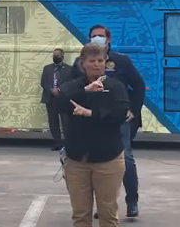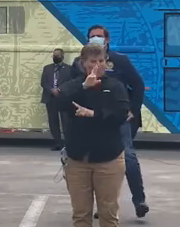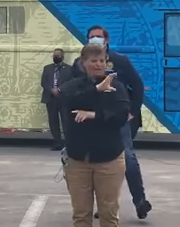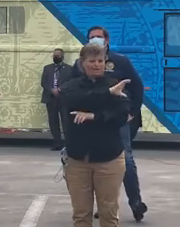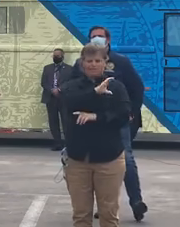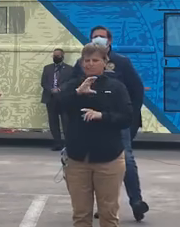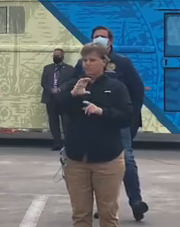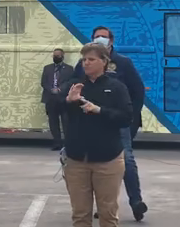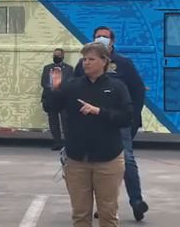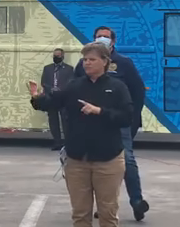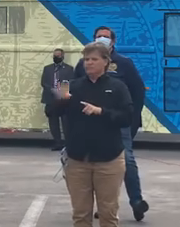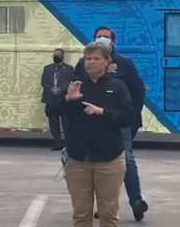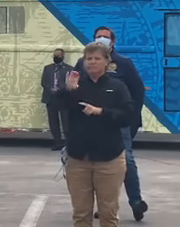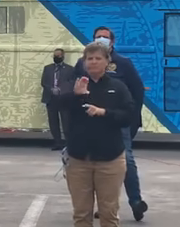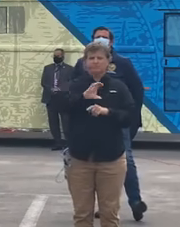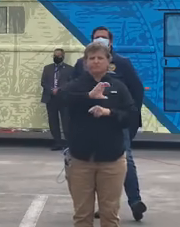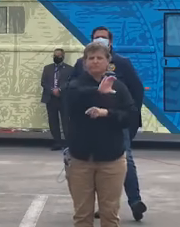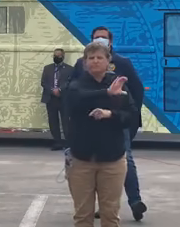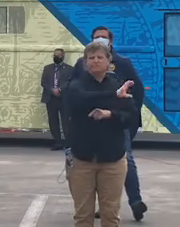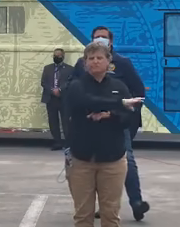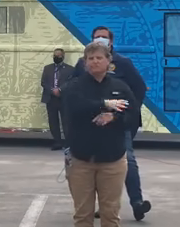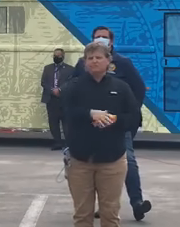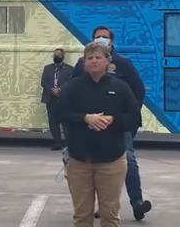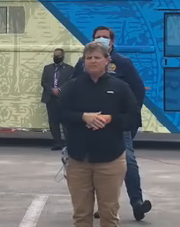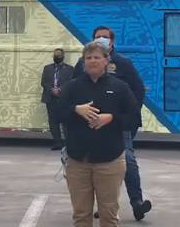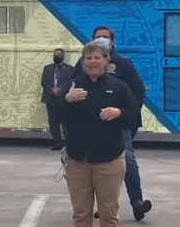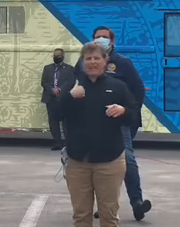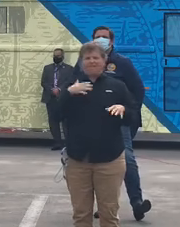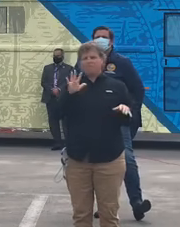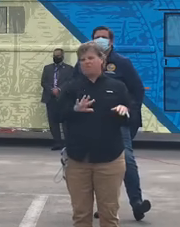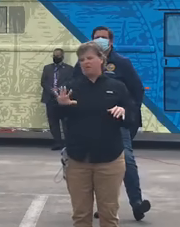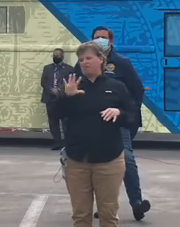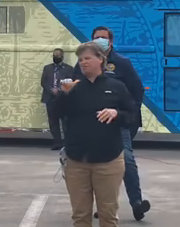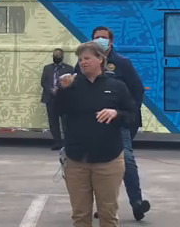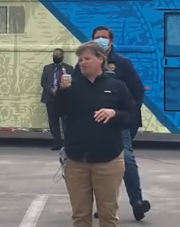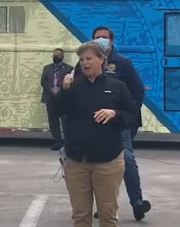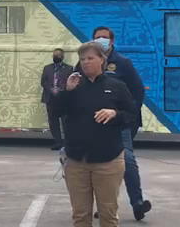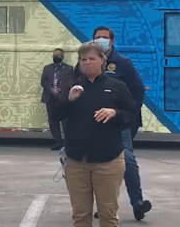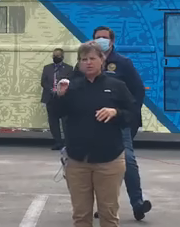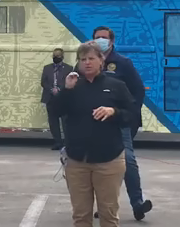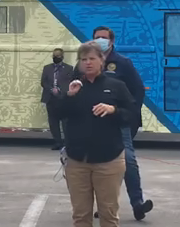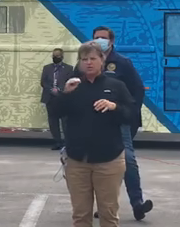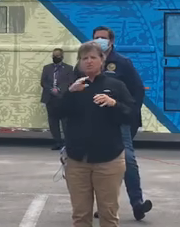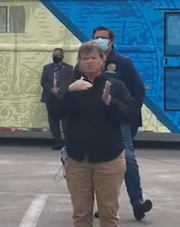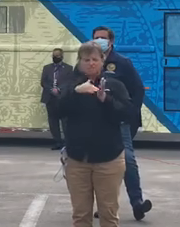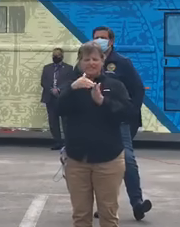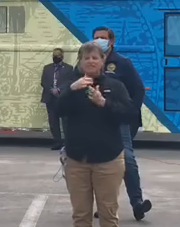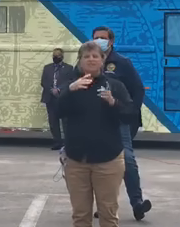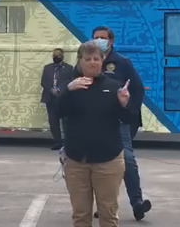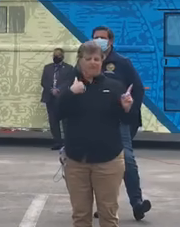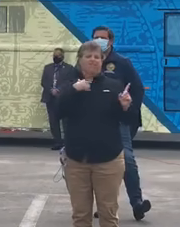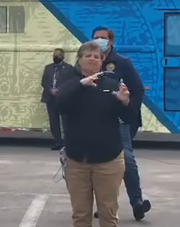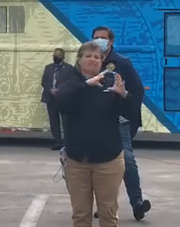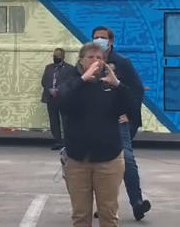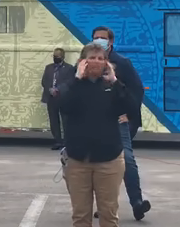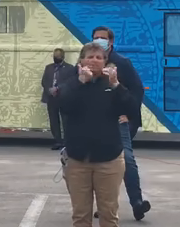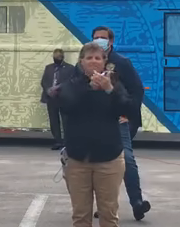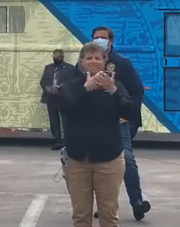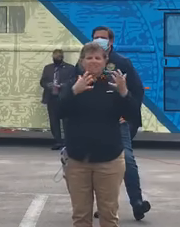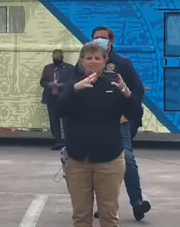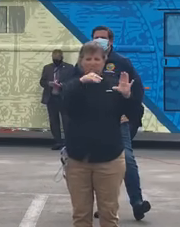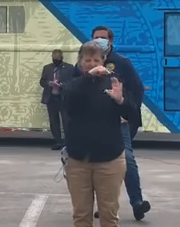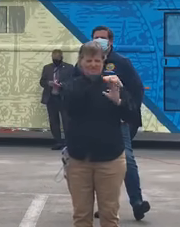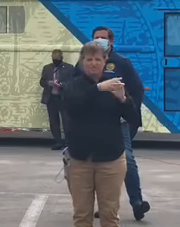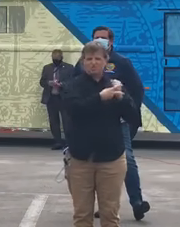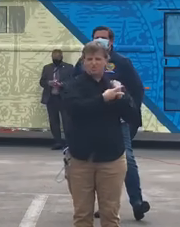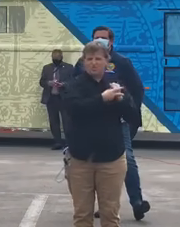10 million masks in reserve by the time hurricane season starts, and we signed a long-term deal with Honeywell to help get us 12 million